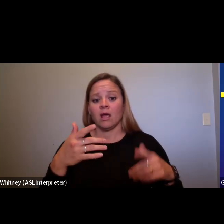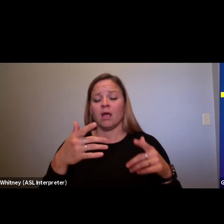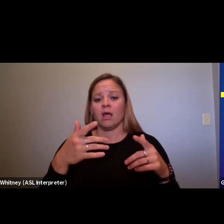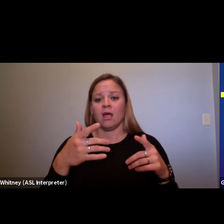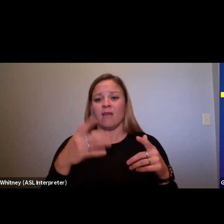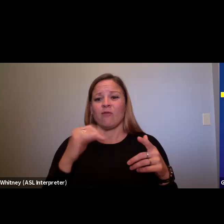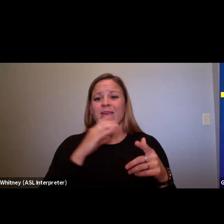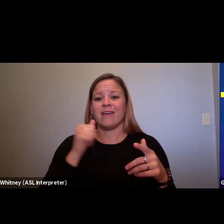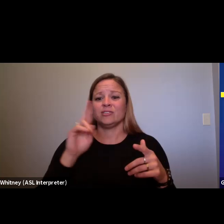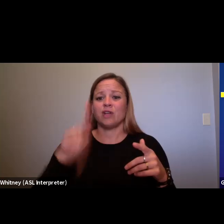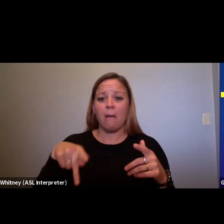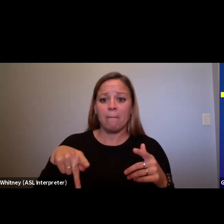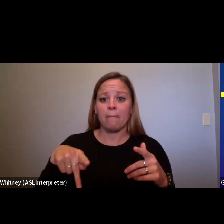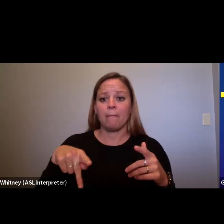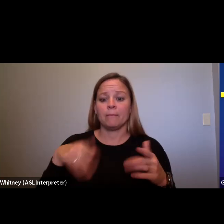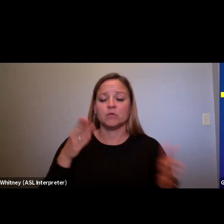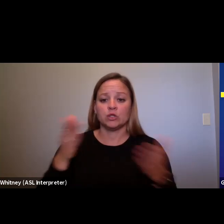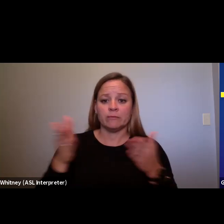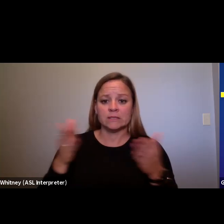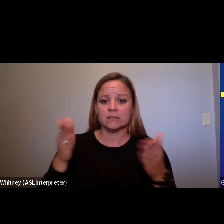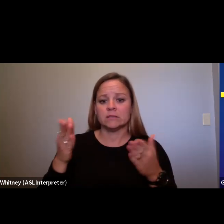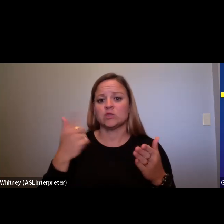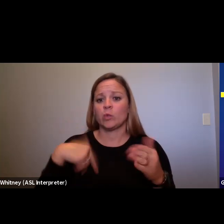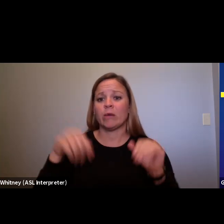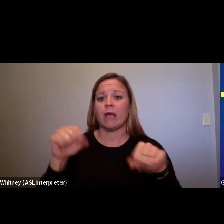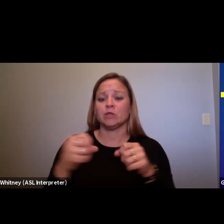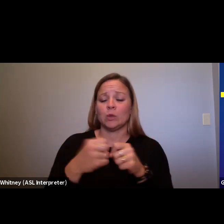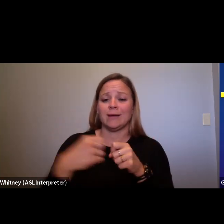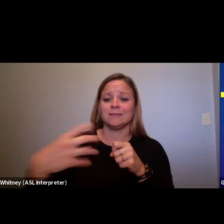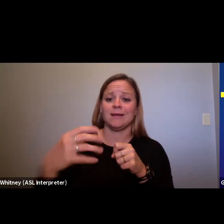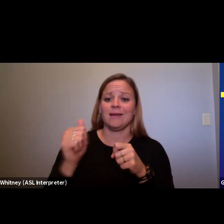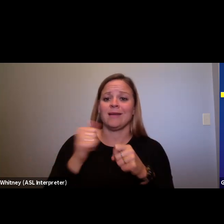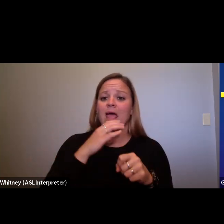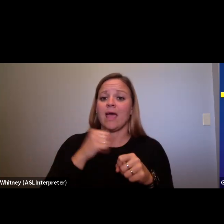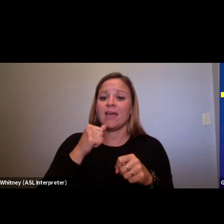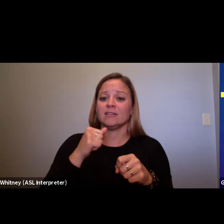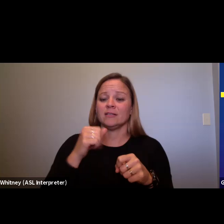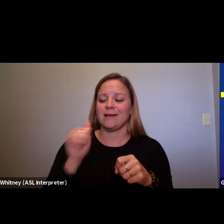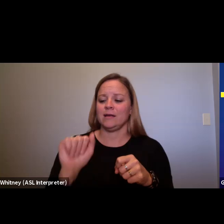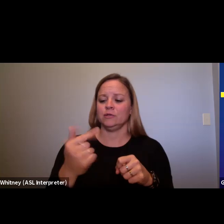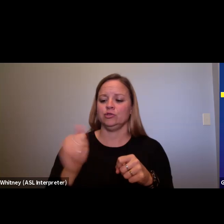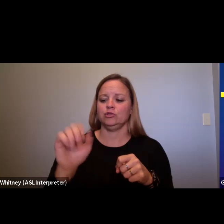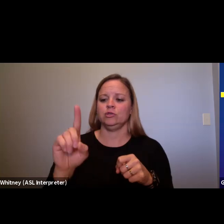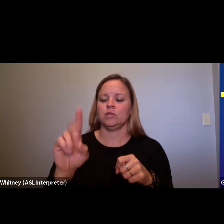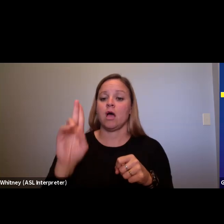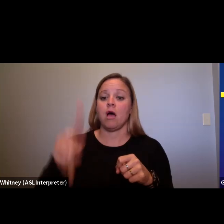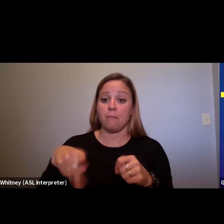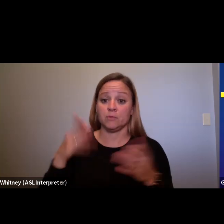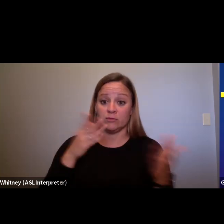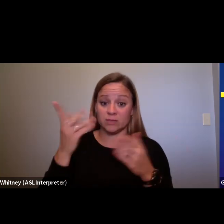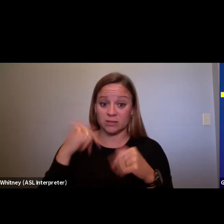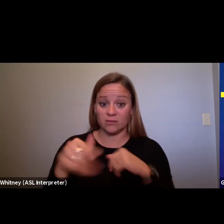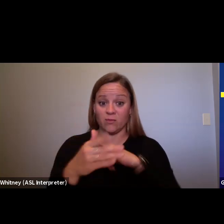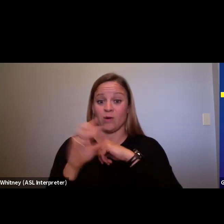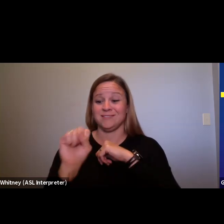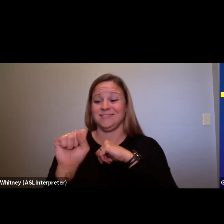for consumers in Maury County. So we were able to extend HDAP services for Santa Cruz County as well, once we